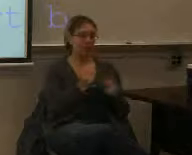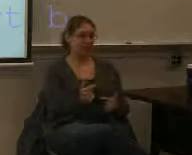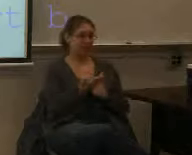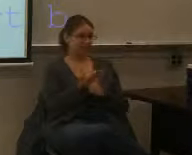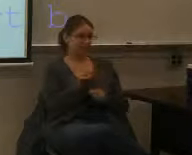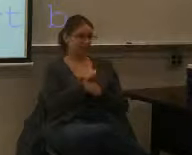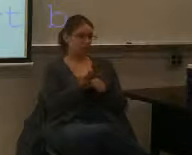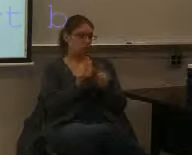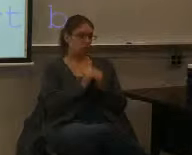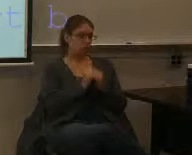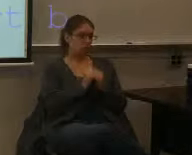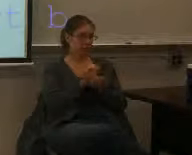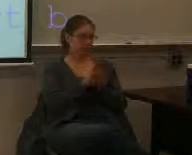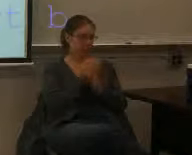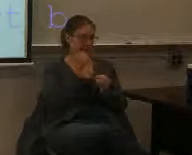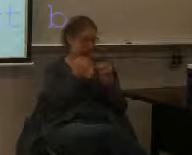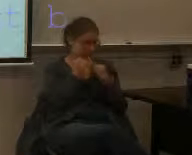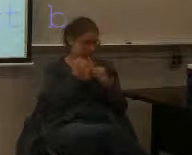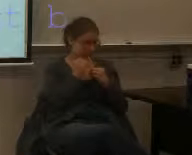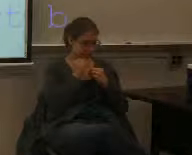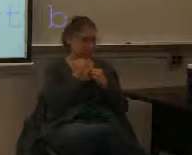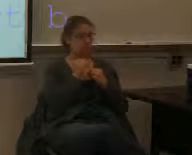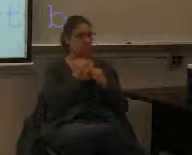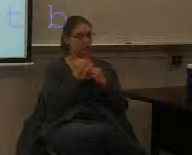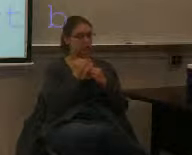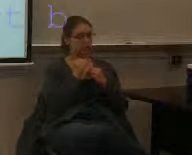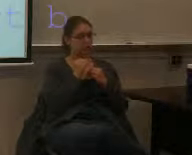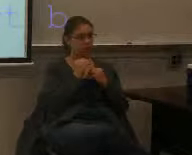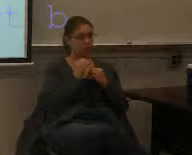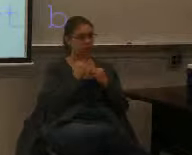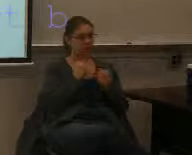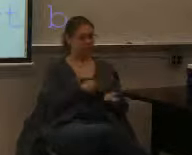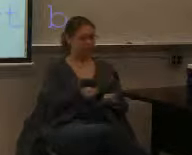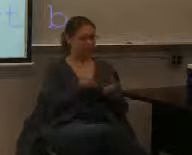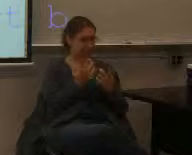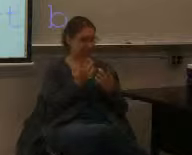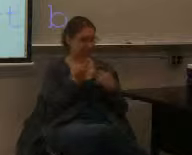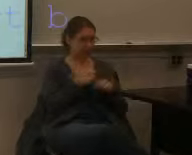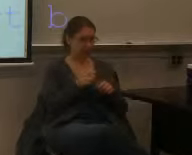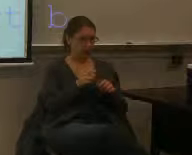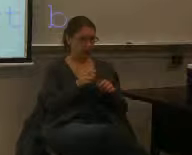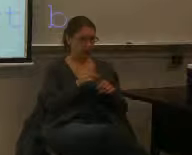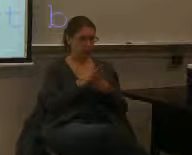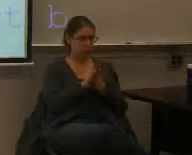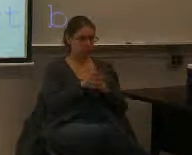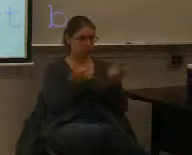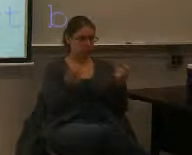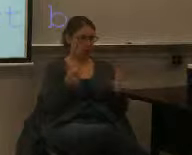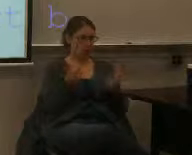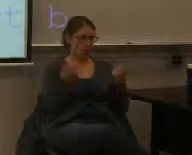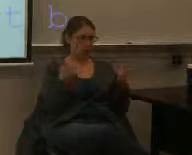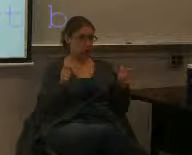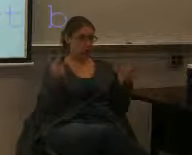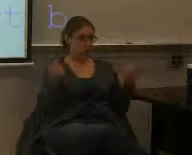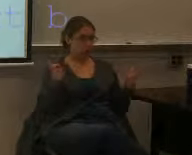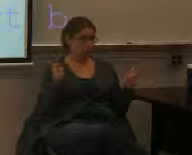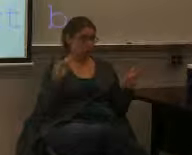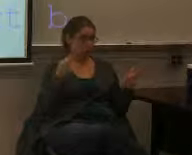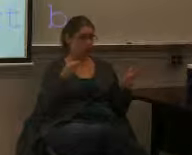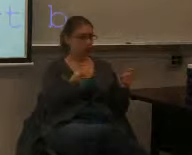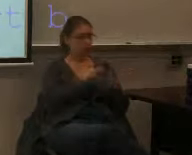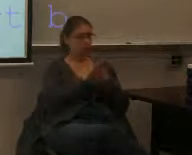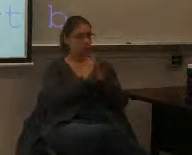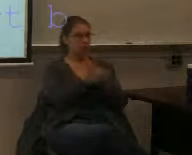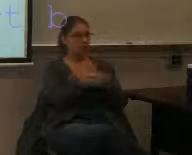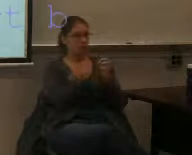organisms deal with being preyed upon. And there are several, as you get larger, you